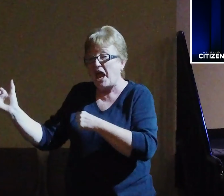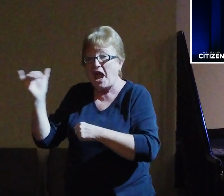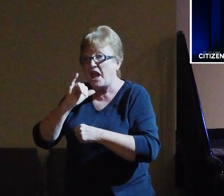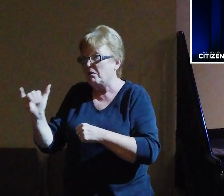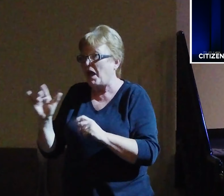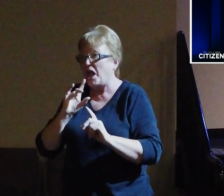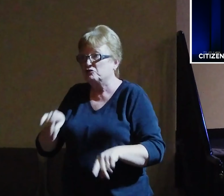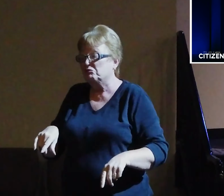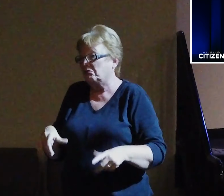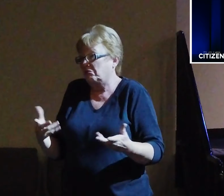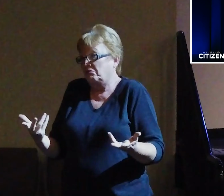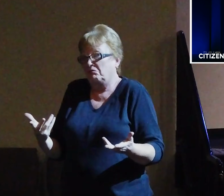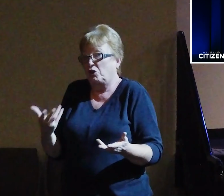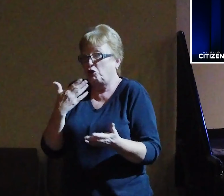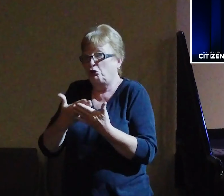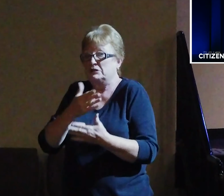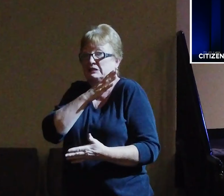good citizen list.